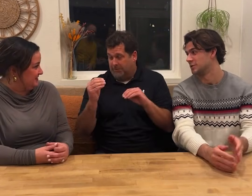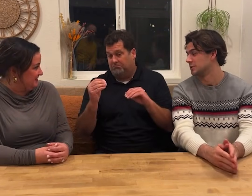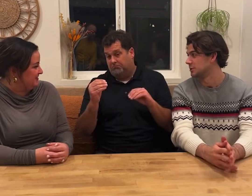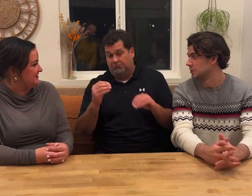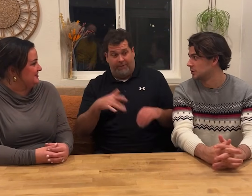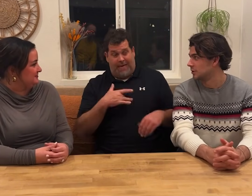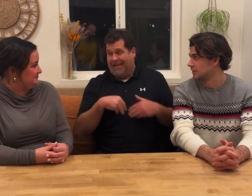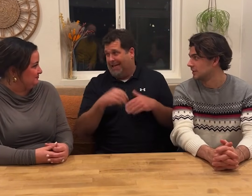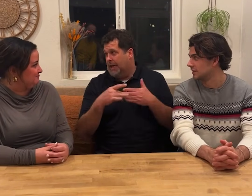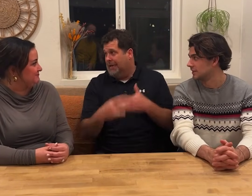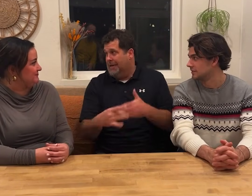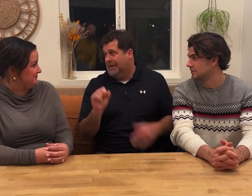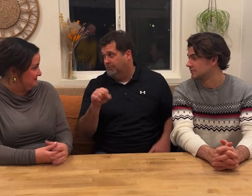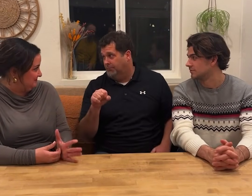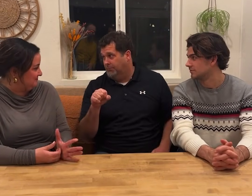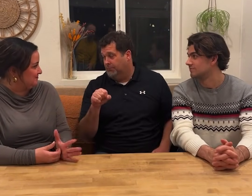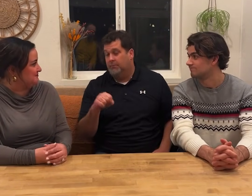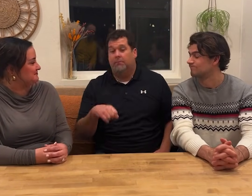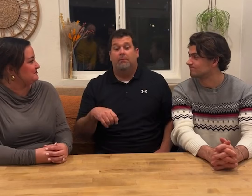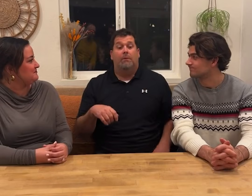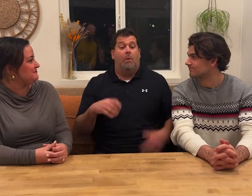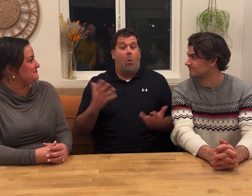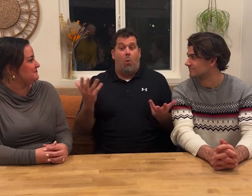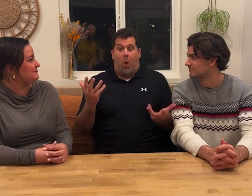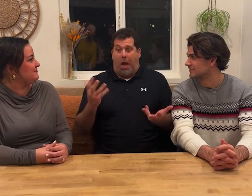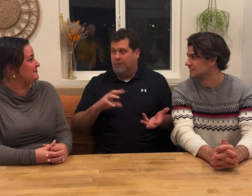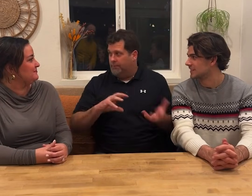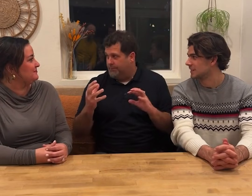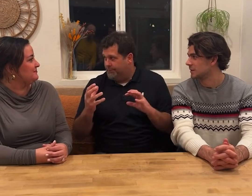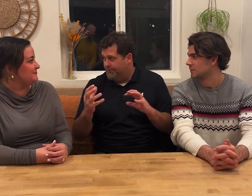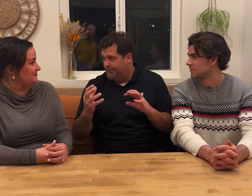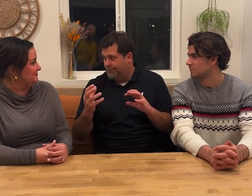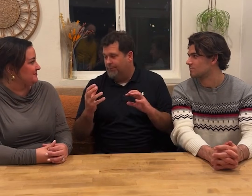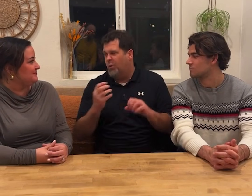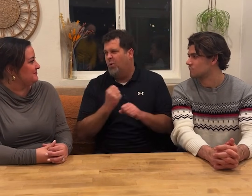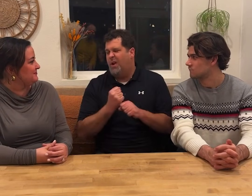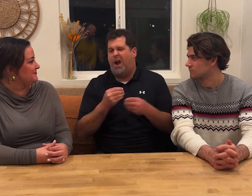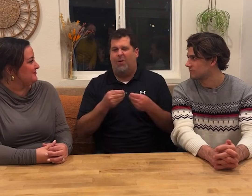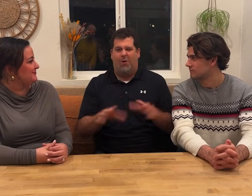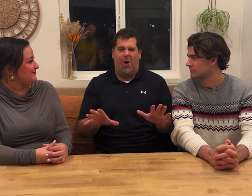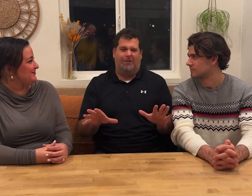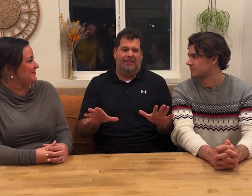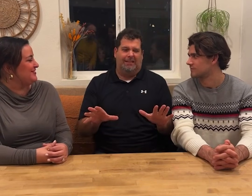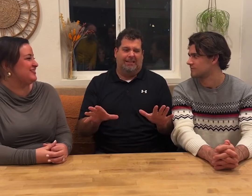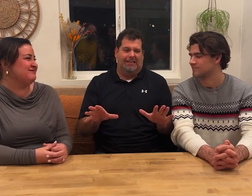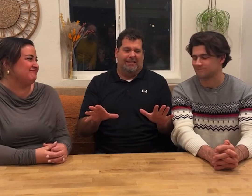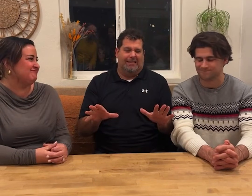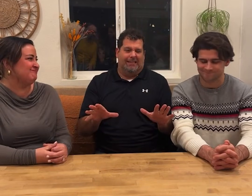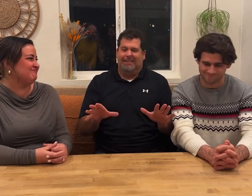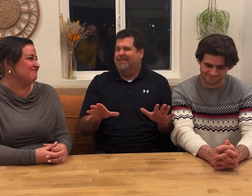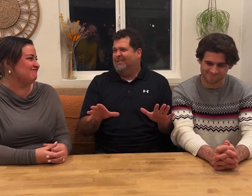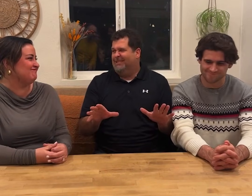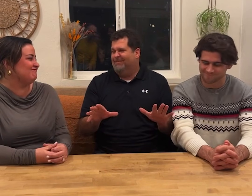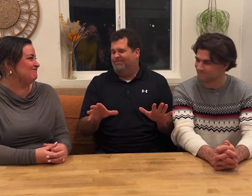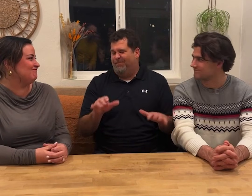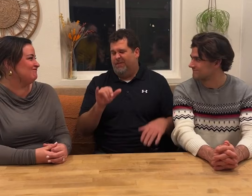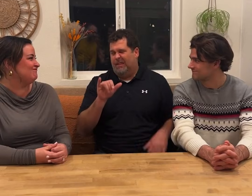So, we left feeling like we were actually leading. What threw us off is we ended up getting lost.